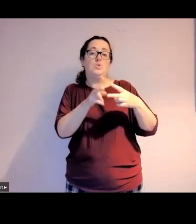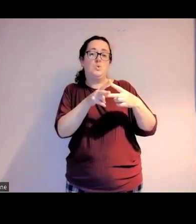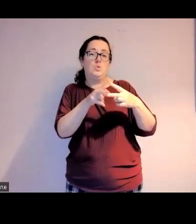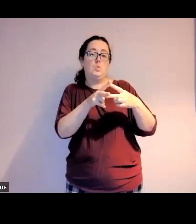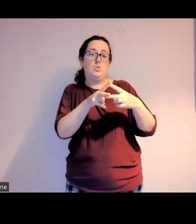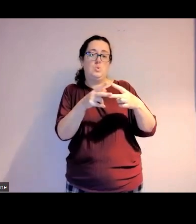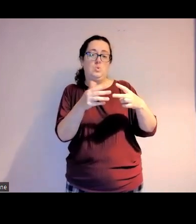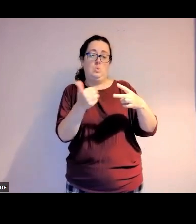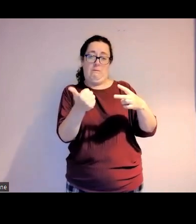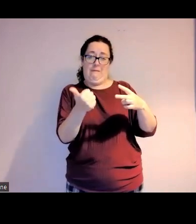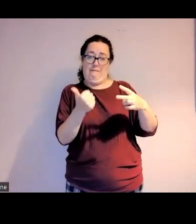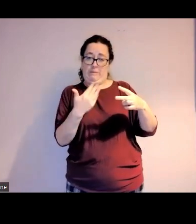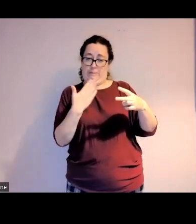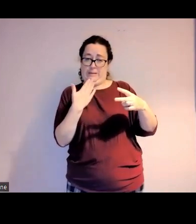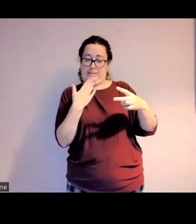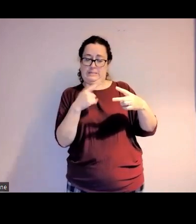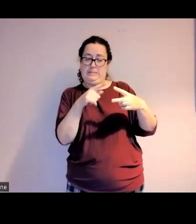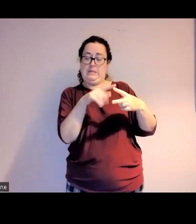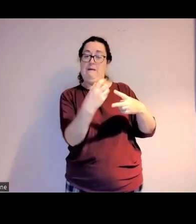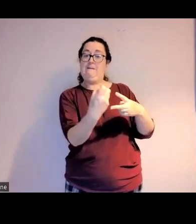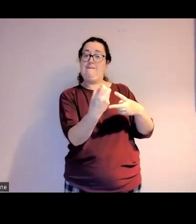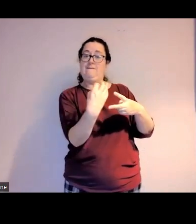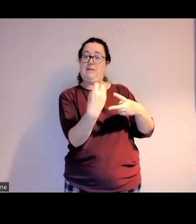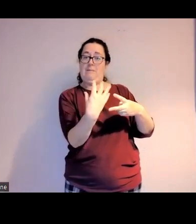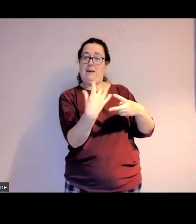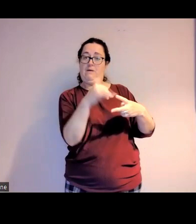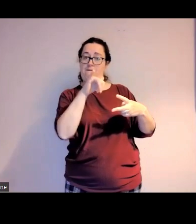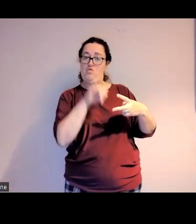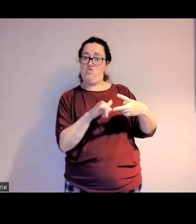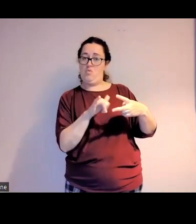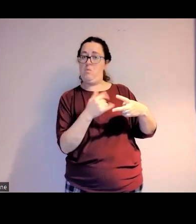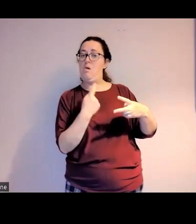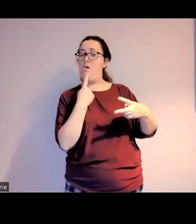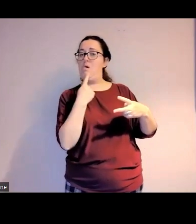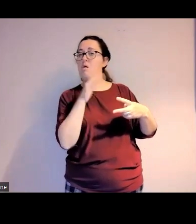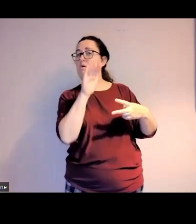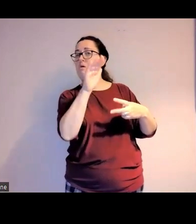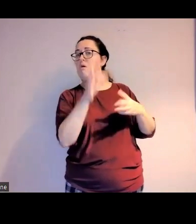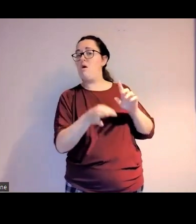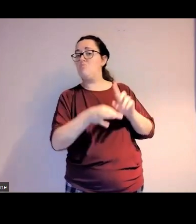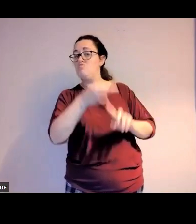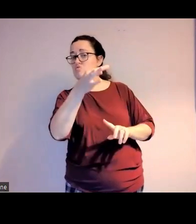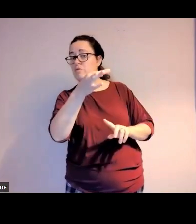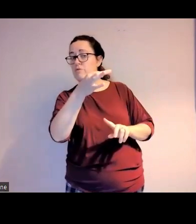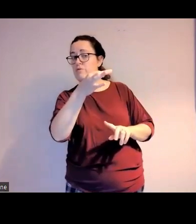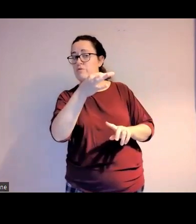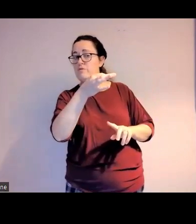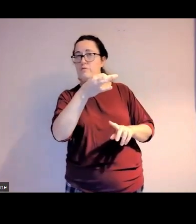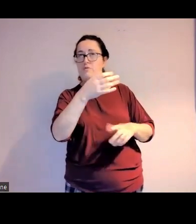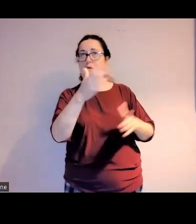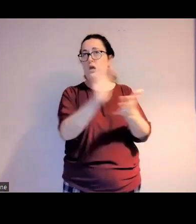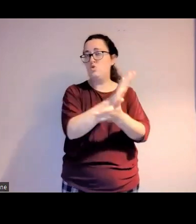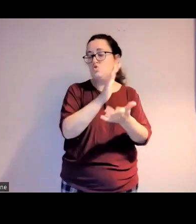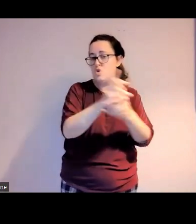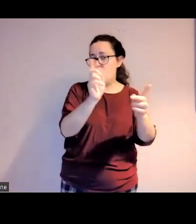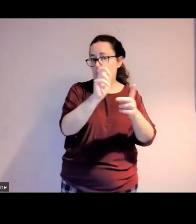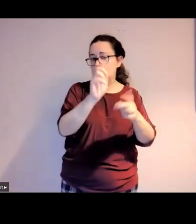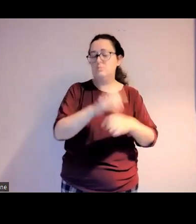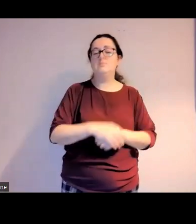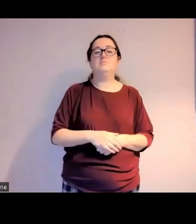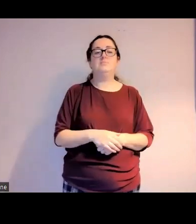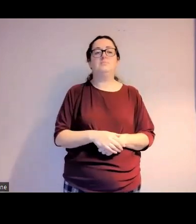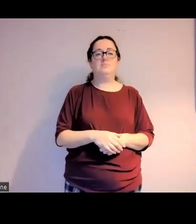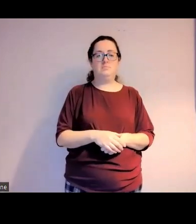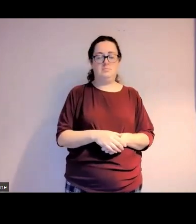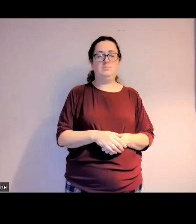helpful to us, both the feedback form with any suggestions of how we can improve and or what you've enjoyed, and anything you'd like to